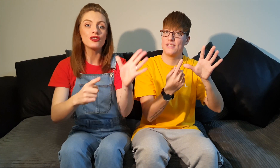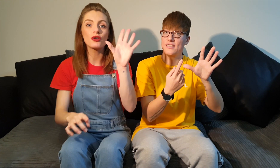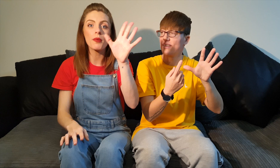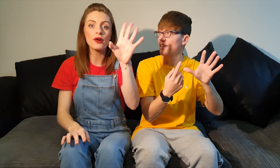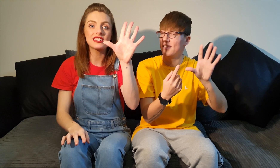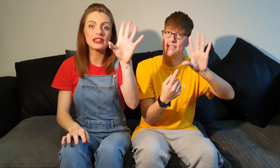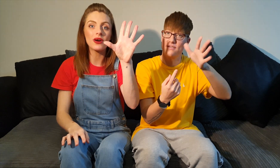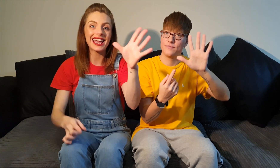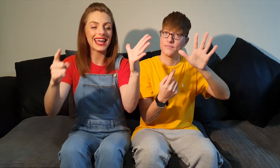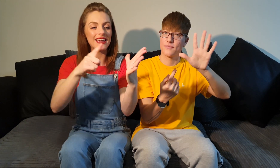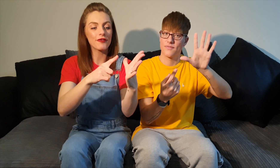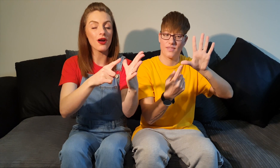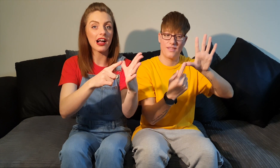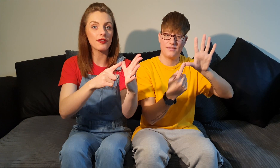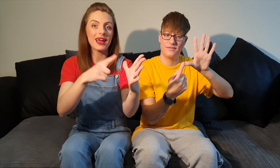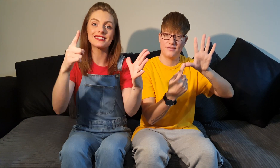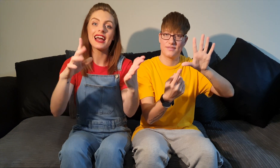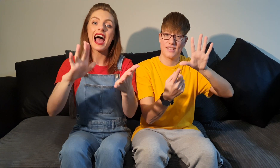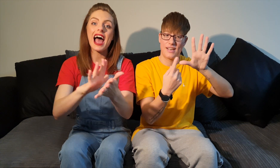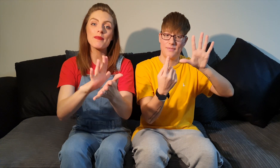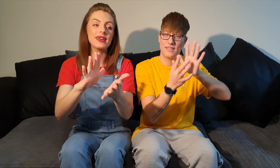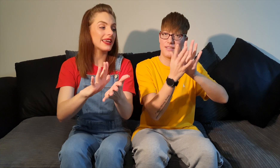you're pointing at your A for your alphabet. Happy